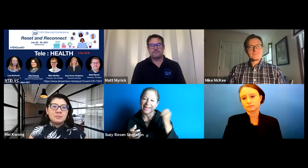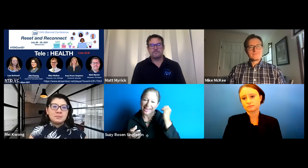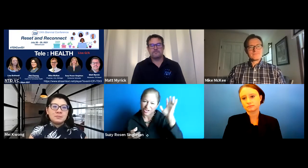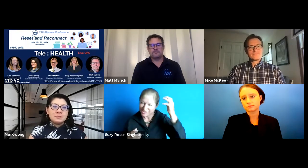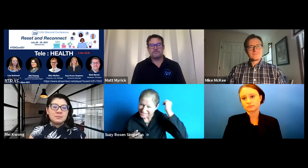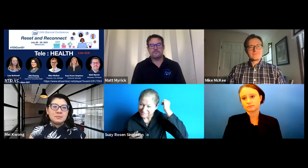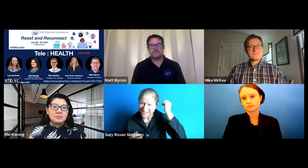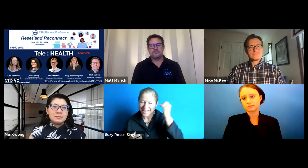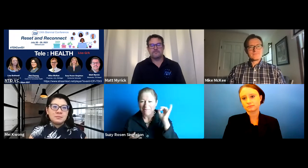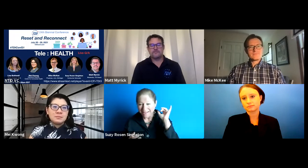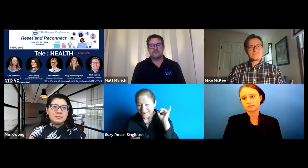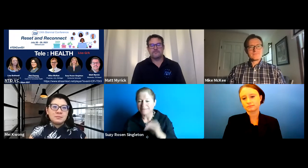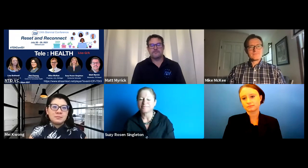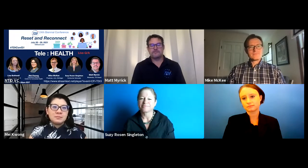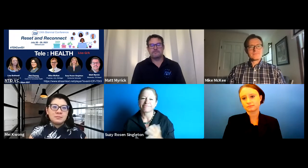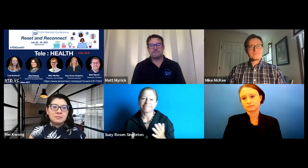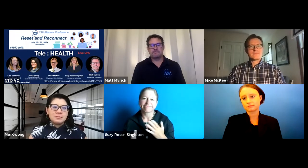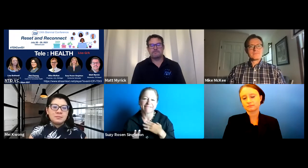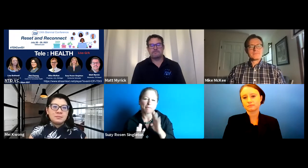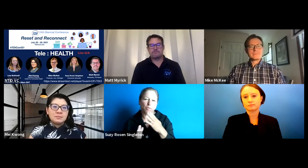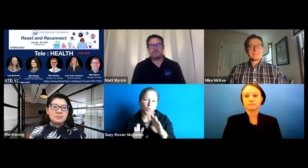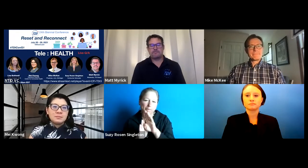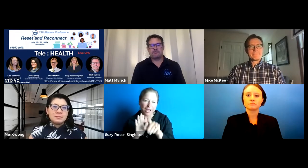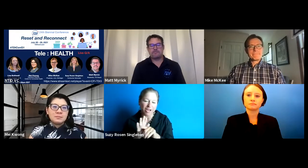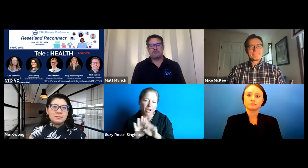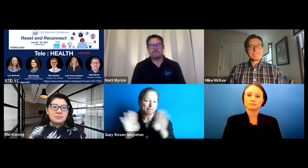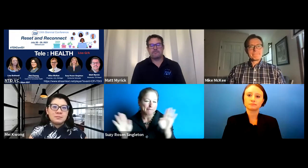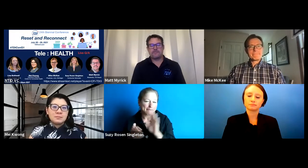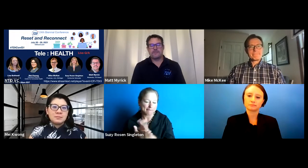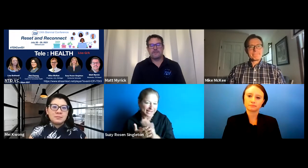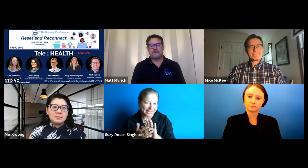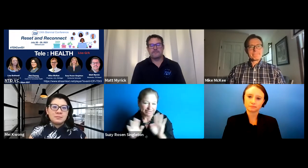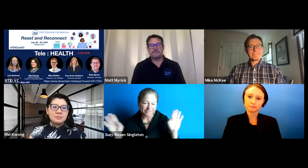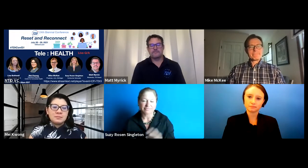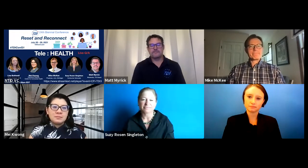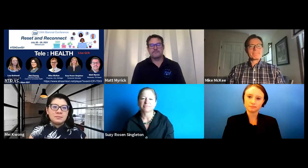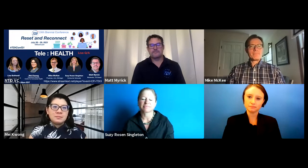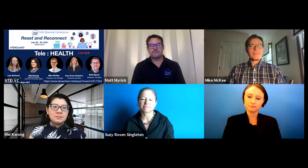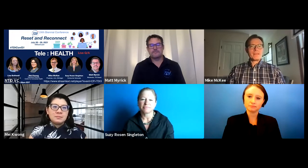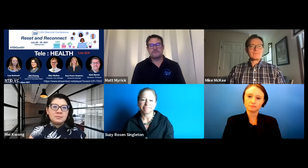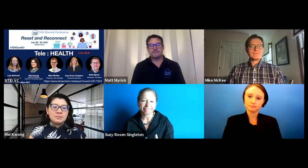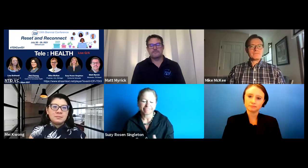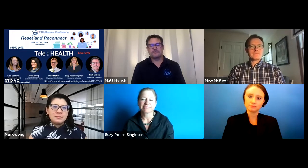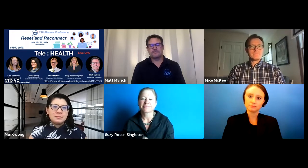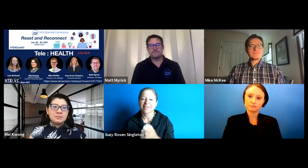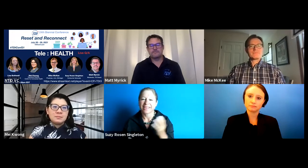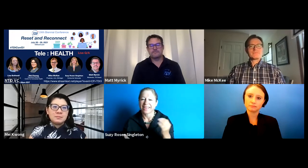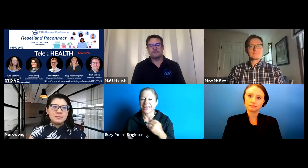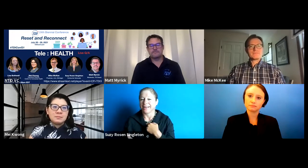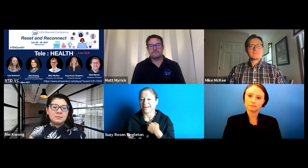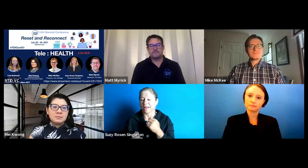jacket with a necklace. I've got my hair up. It's blonde. I'm in front of a blue background that is very